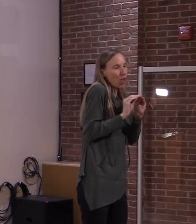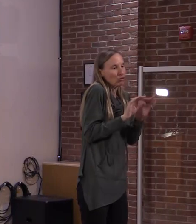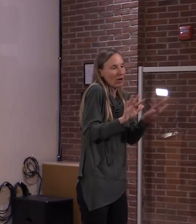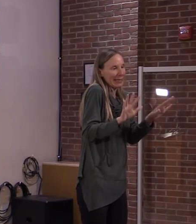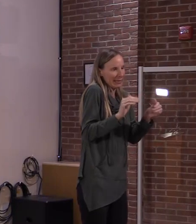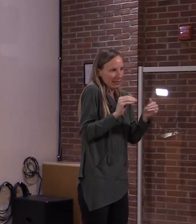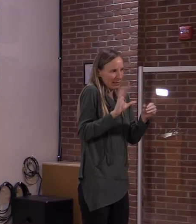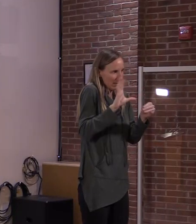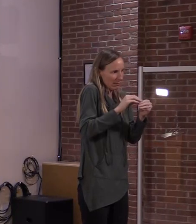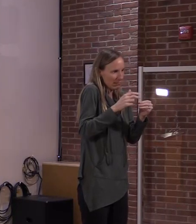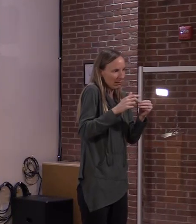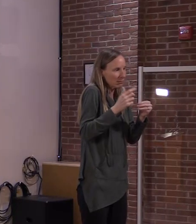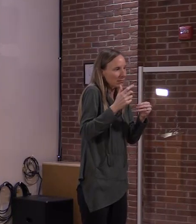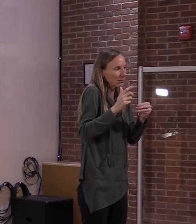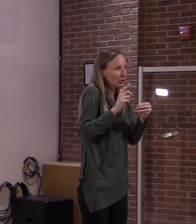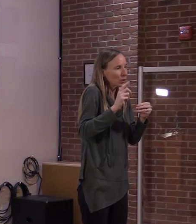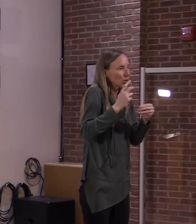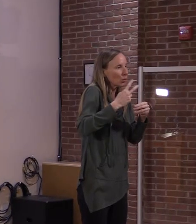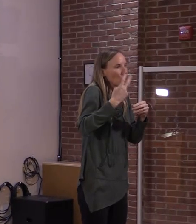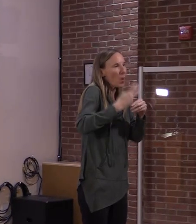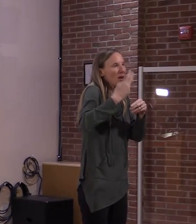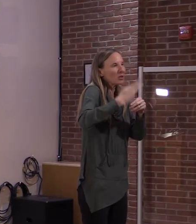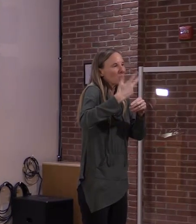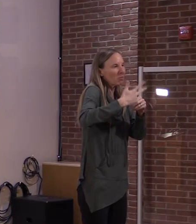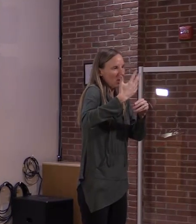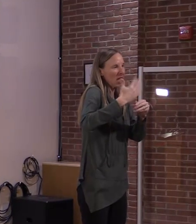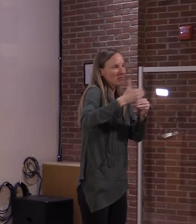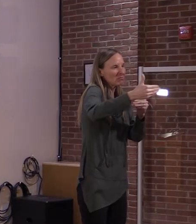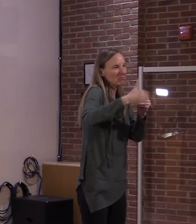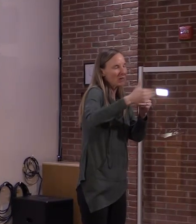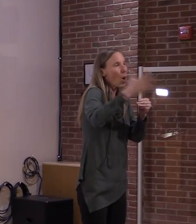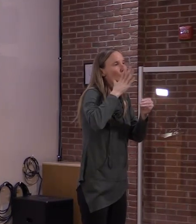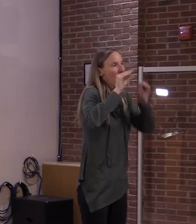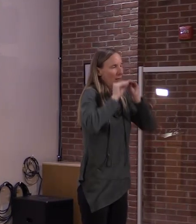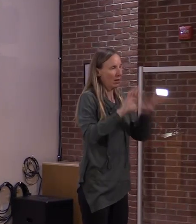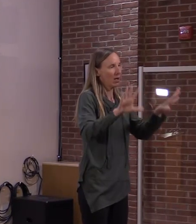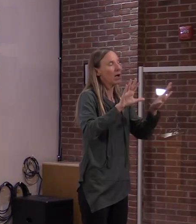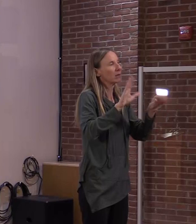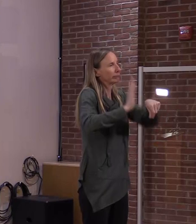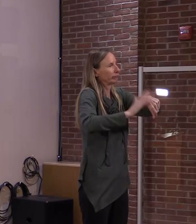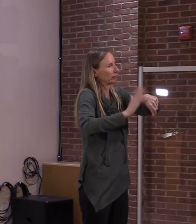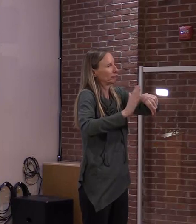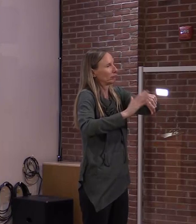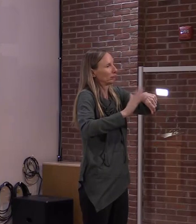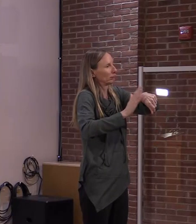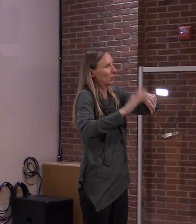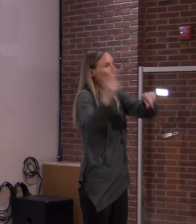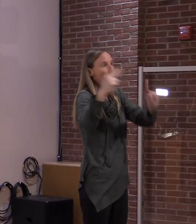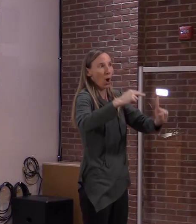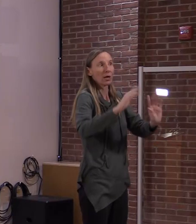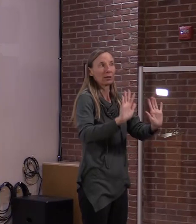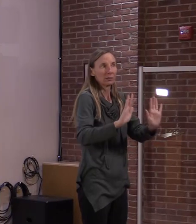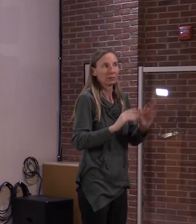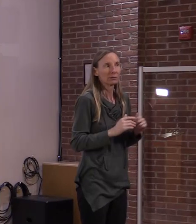in the next couple of days, and we'll put out a press release or a notice so that you'll be able to take a look at it.